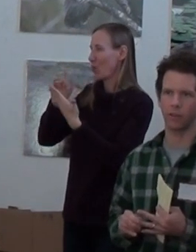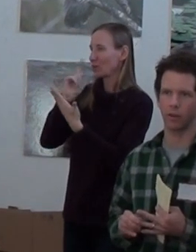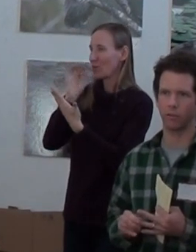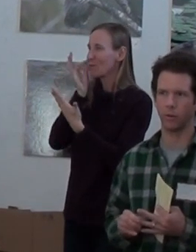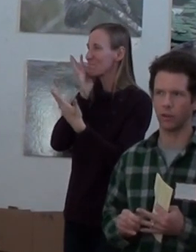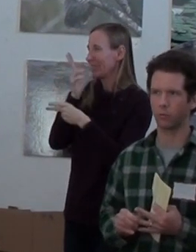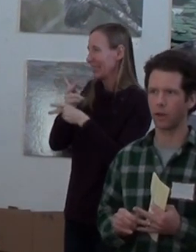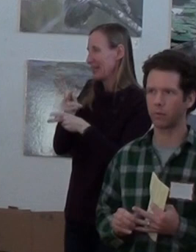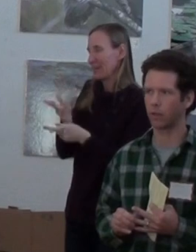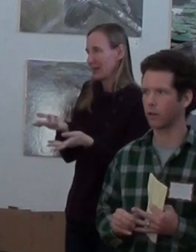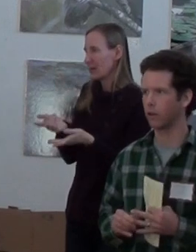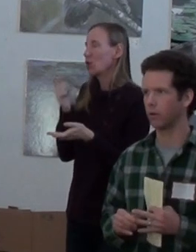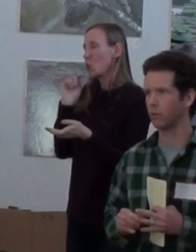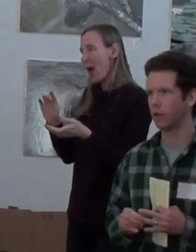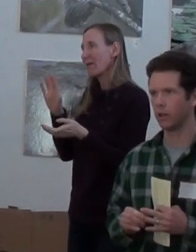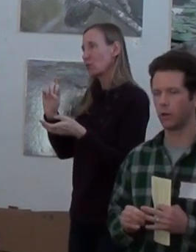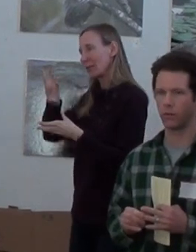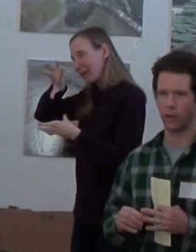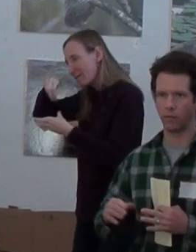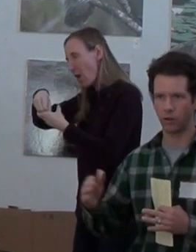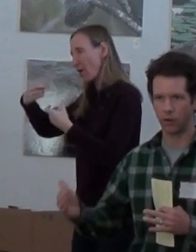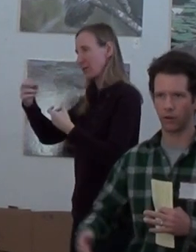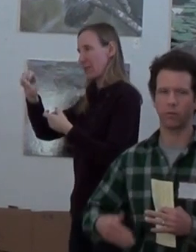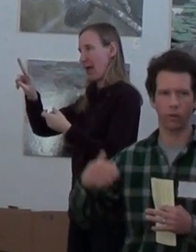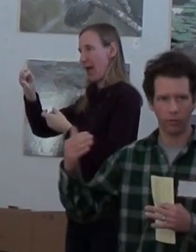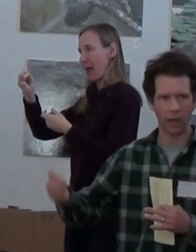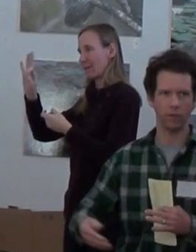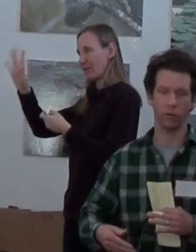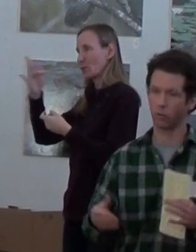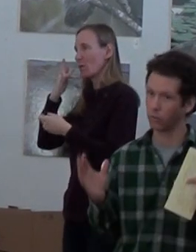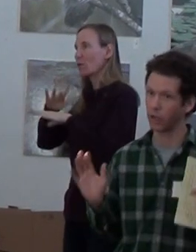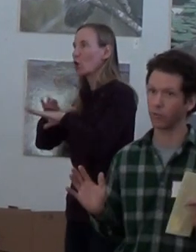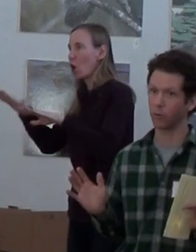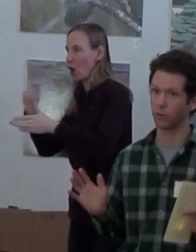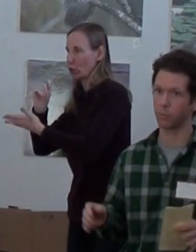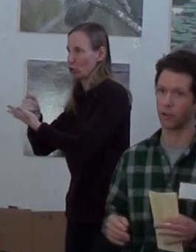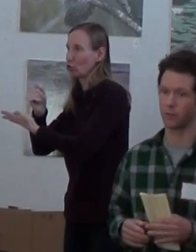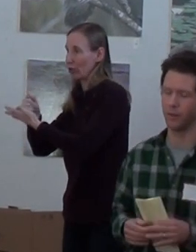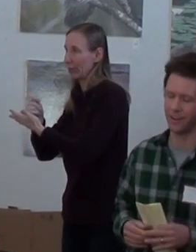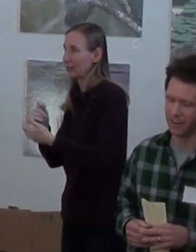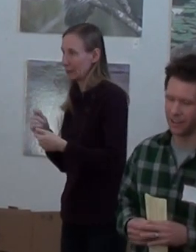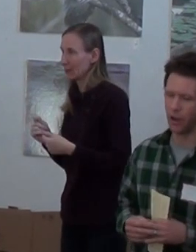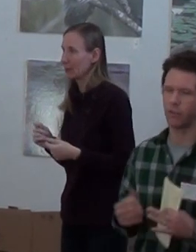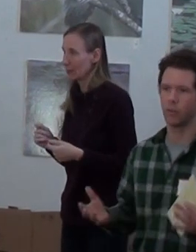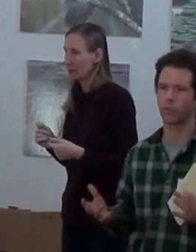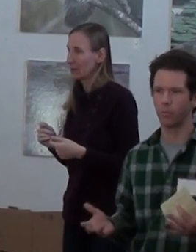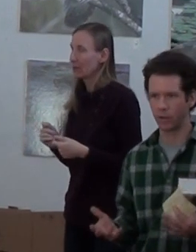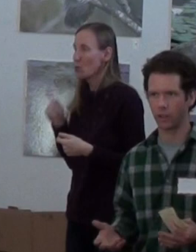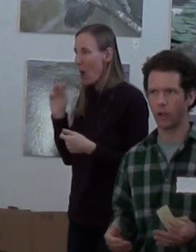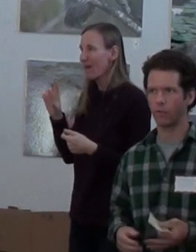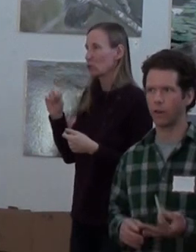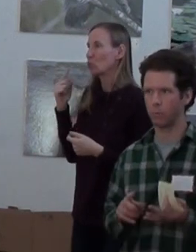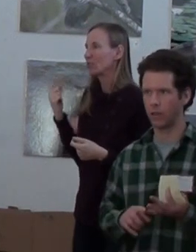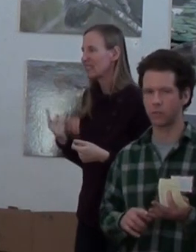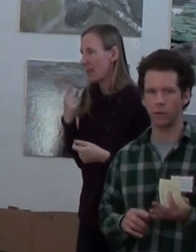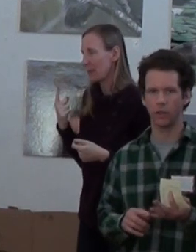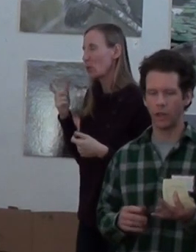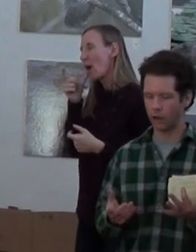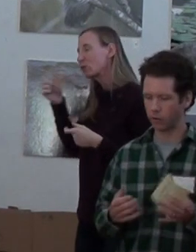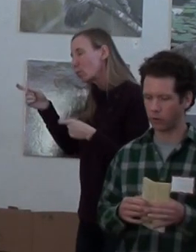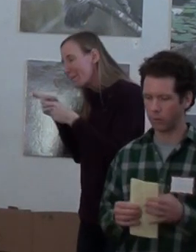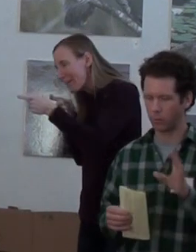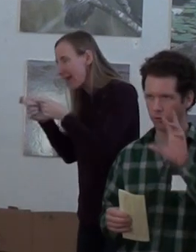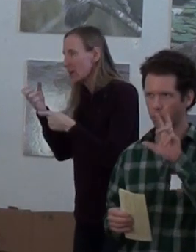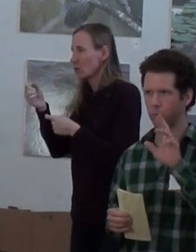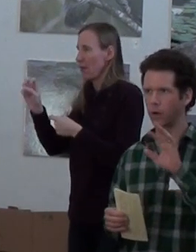that stick every few years, but I can tell you, you know, if they're there for 5 years, you really have something special. You have to do something. You have to have management.